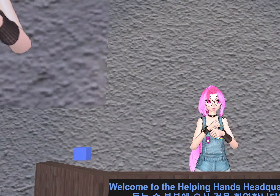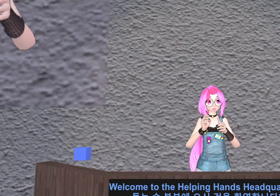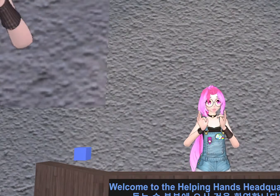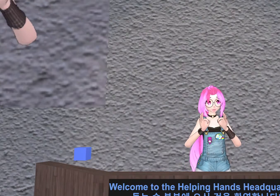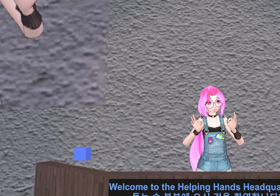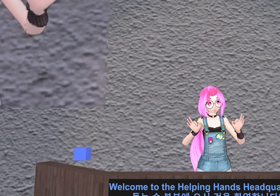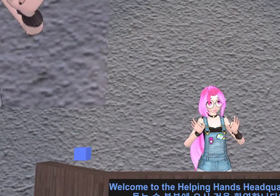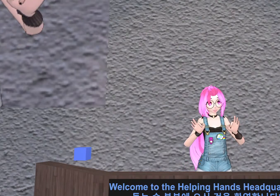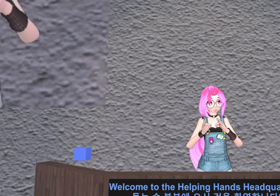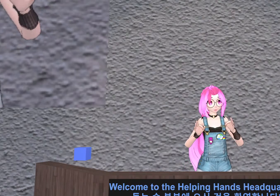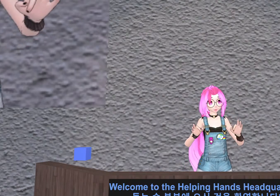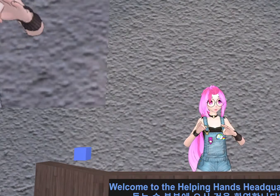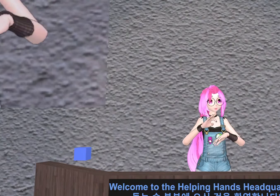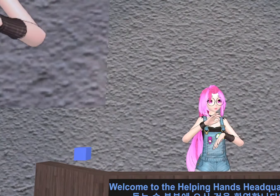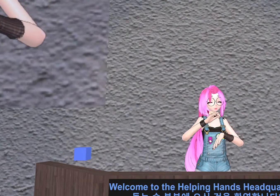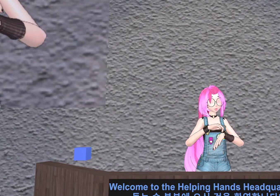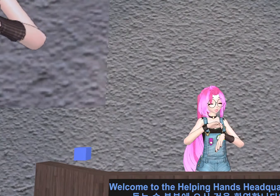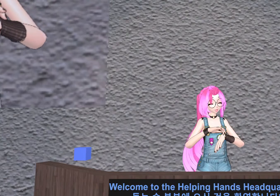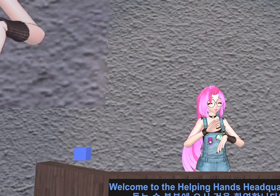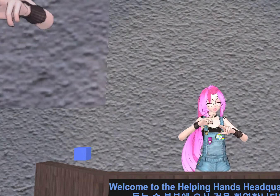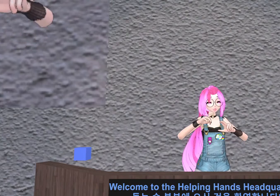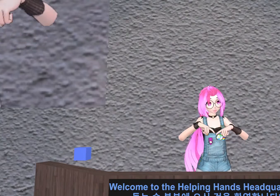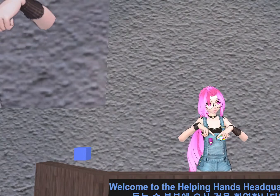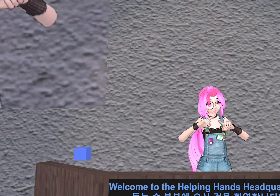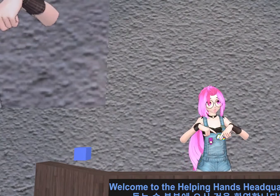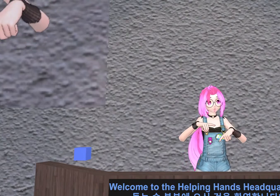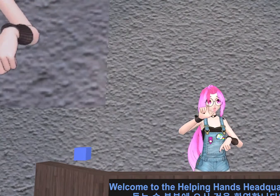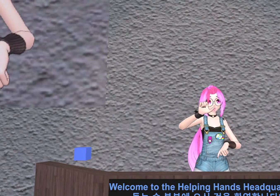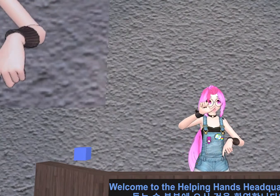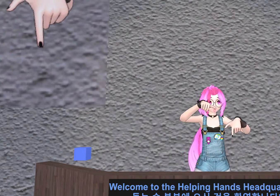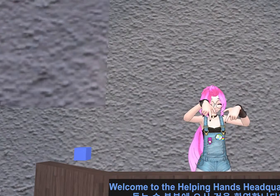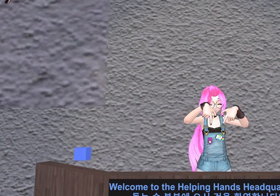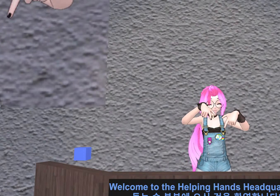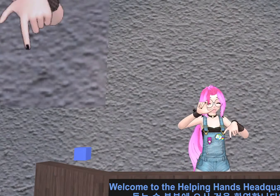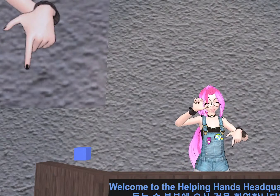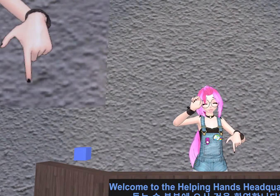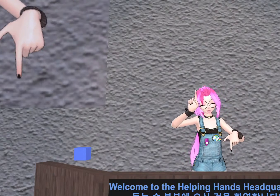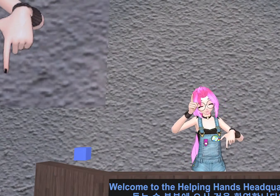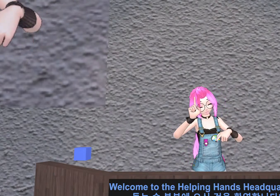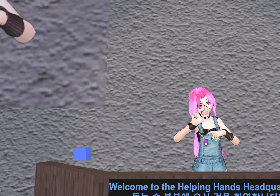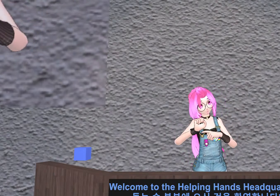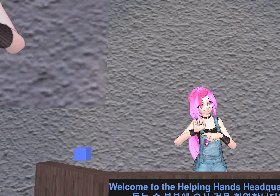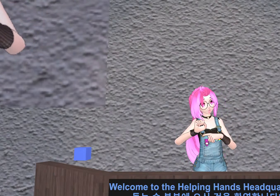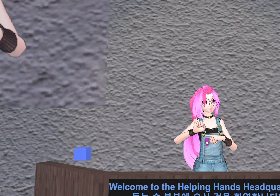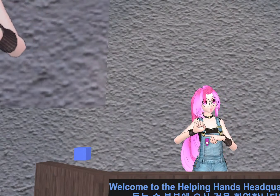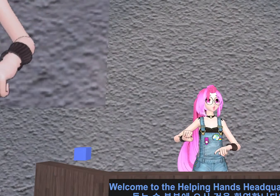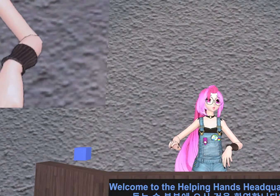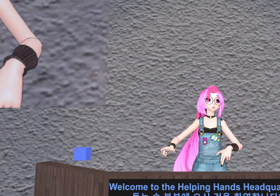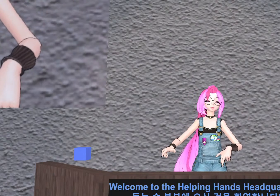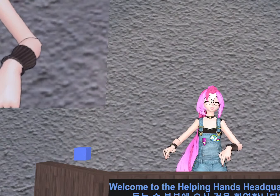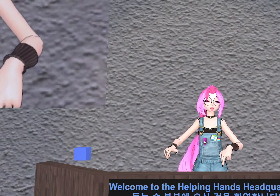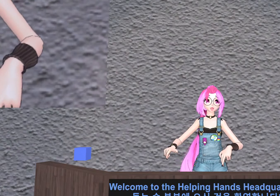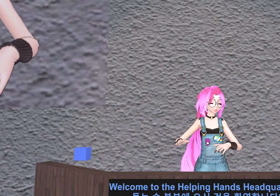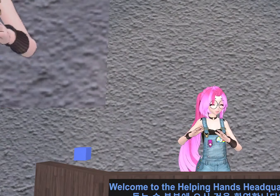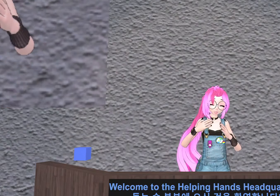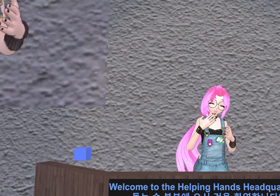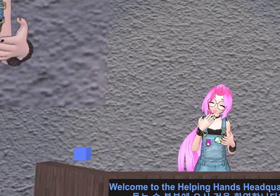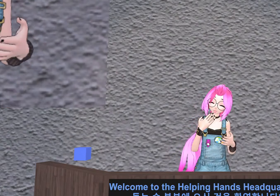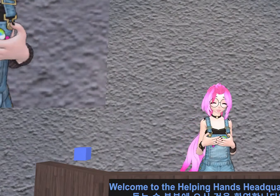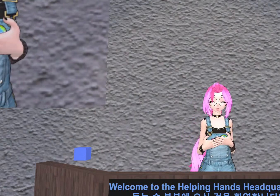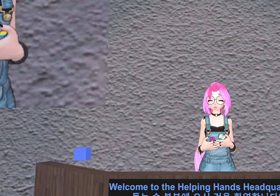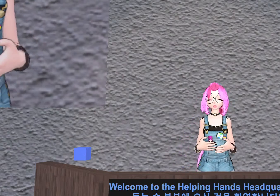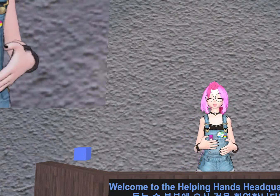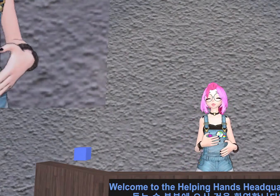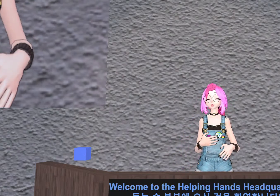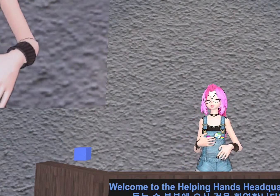more complicated sentences that in English rely on those words like am or are.